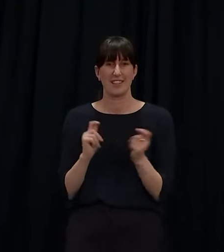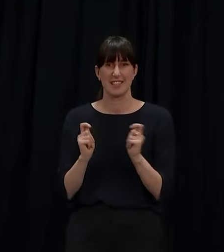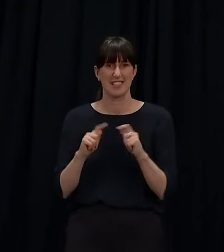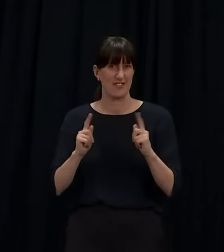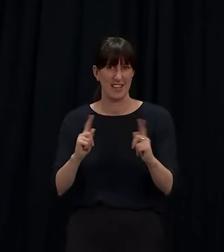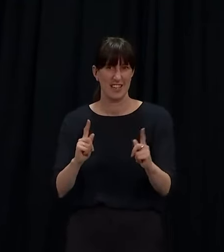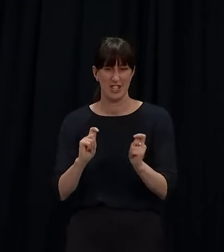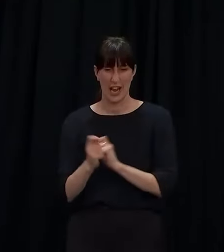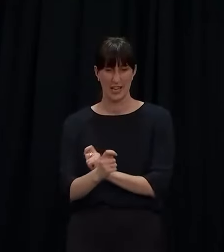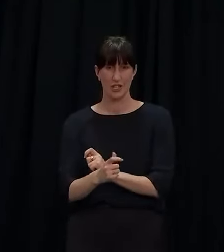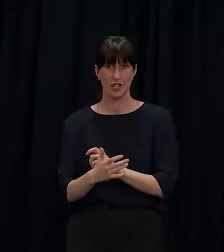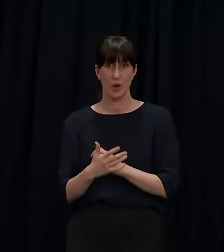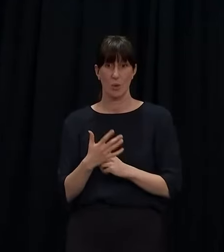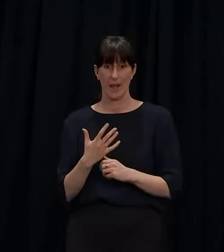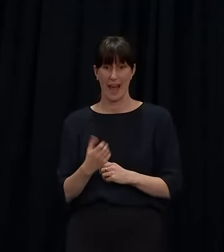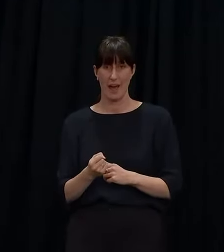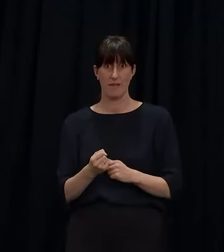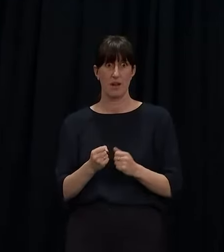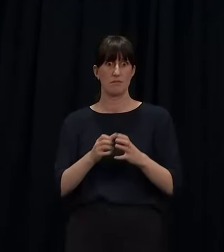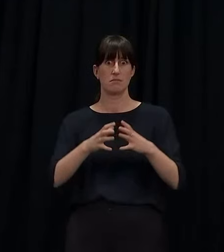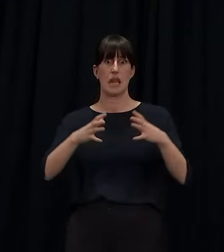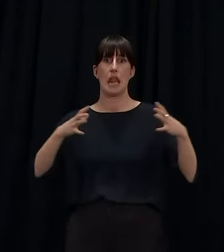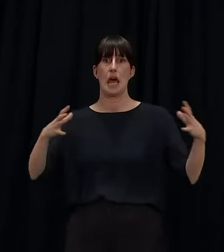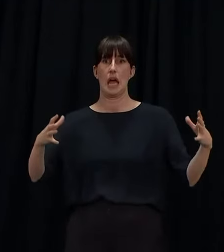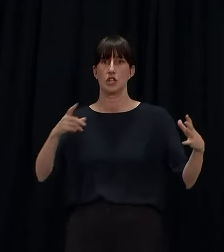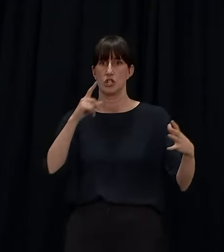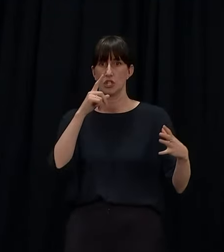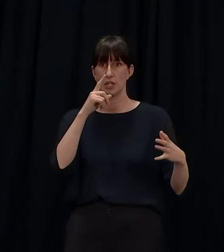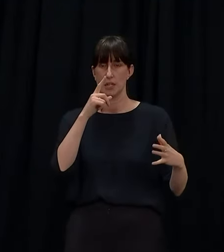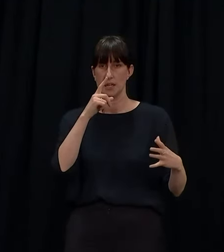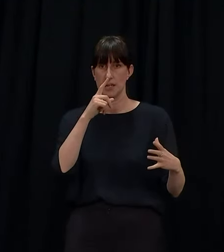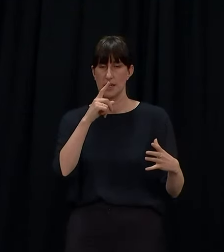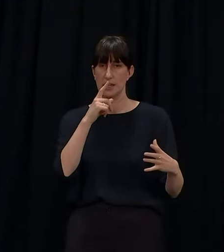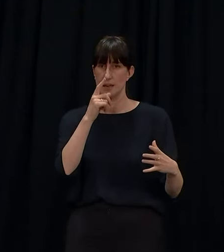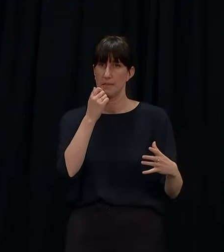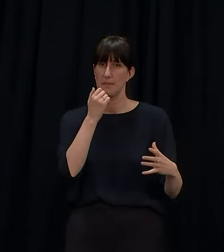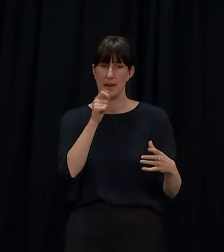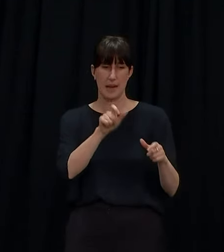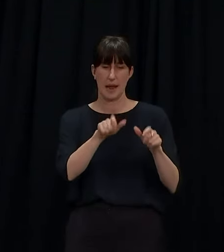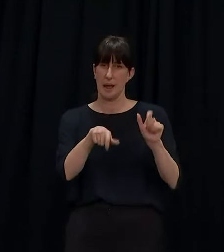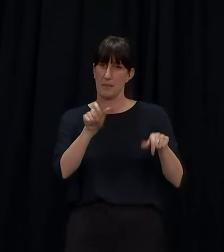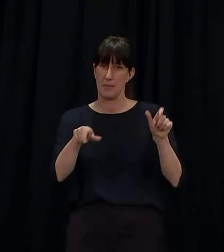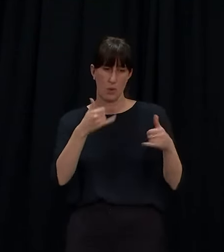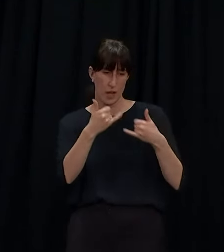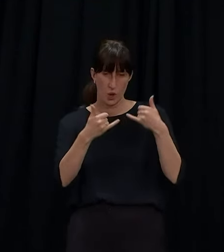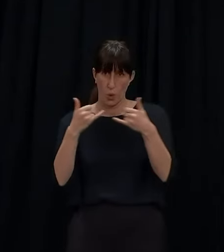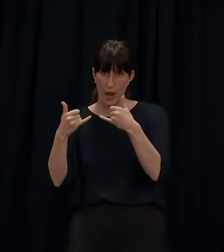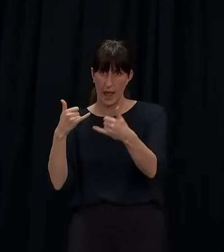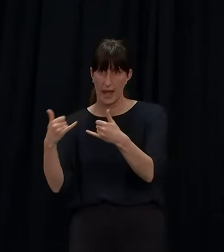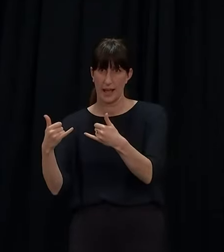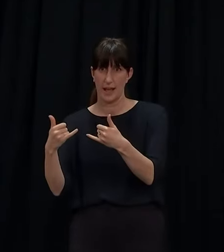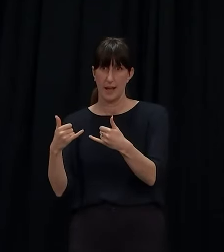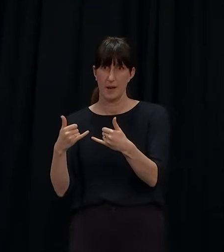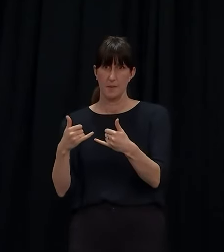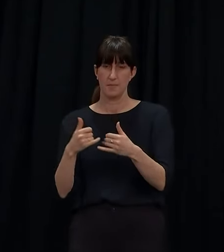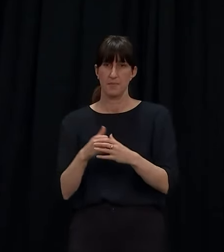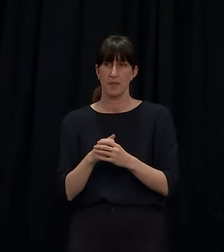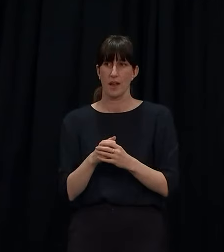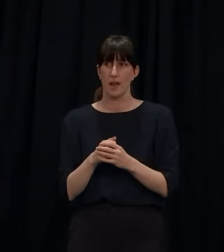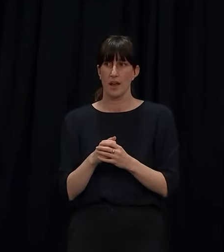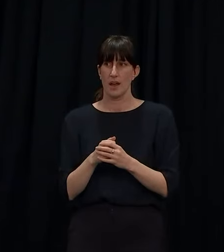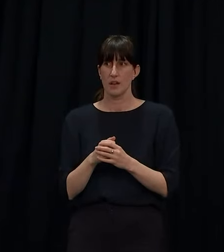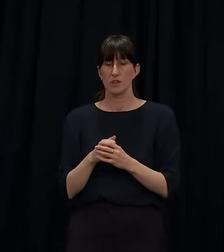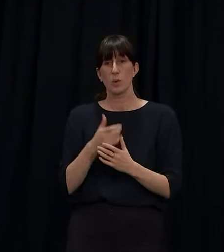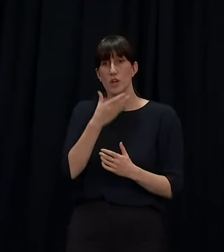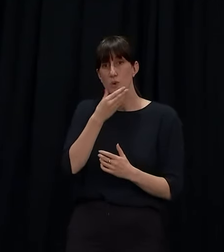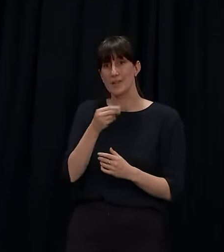25,000 now, a much larger number because that's what Delta demands. surged in capacity using other government